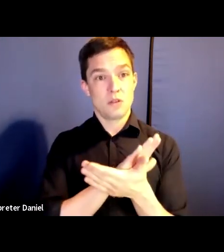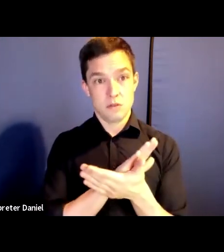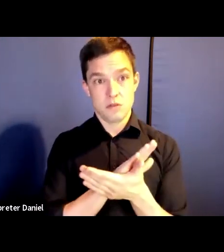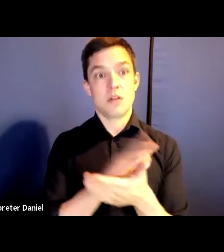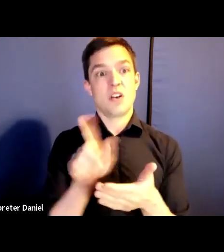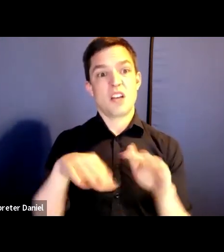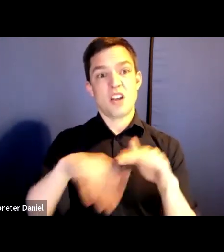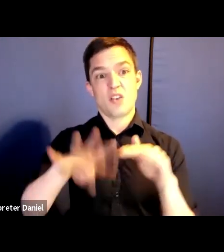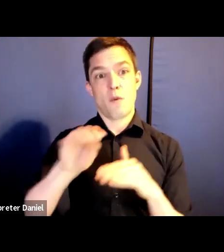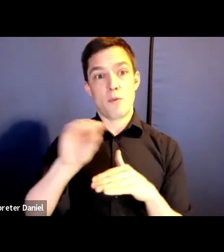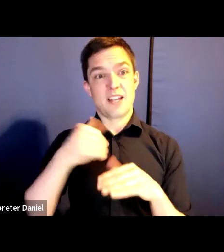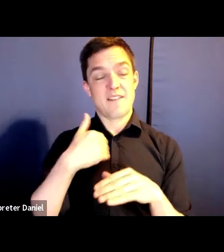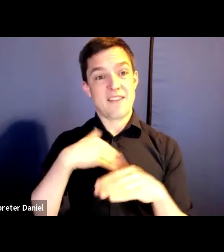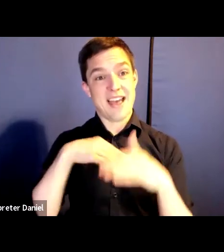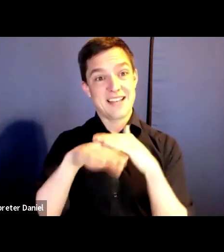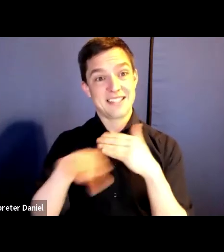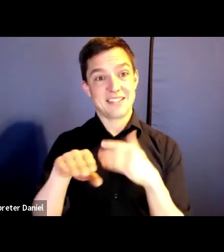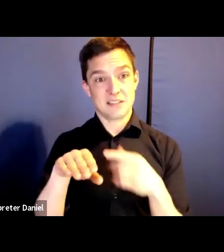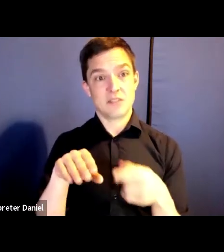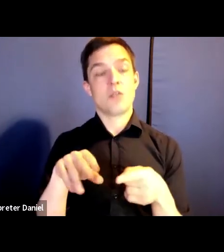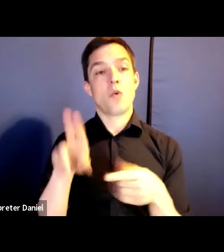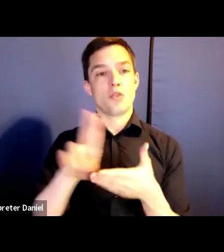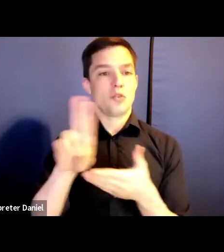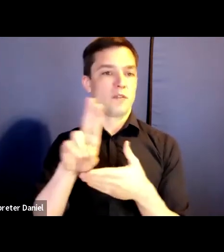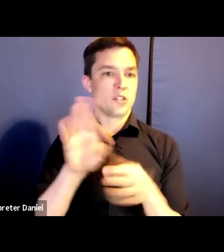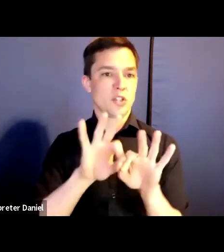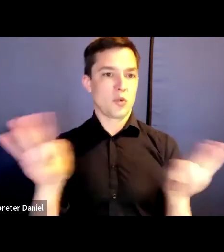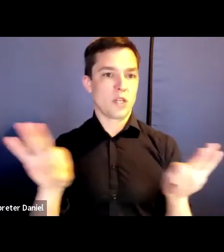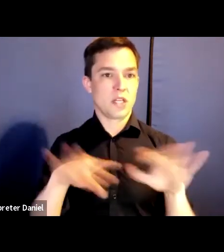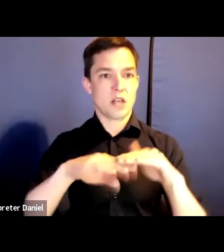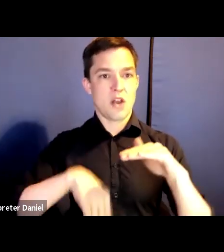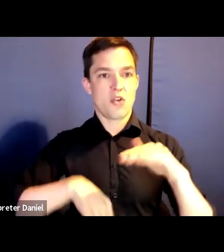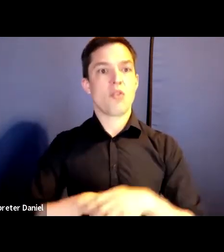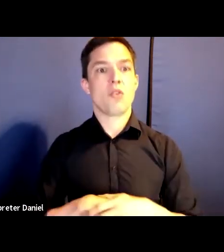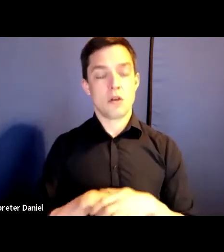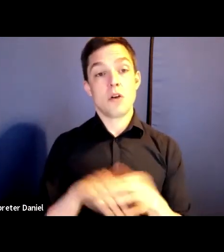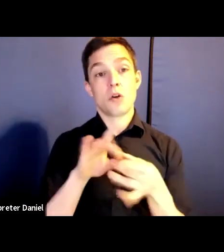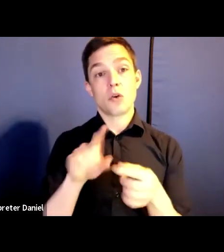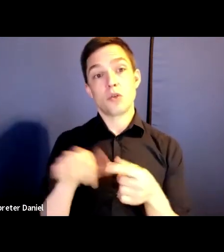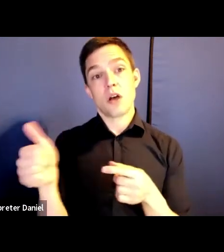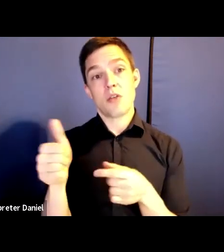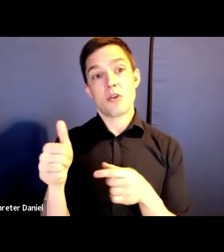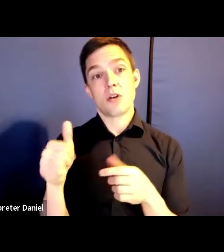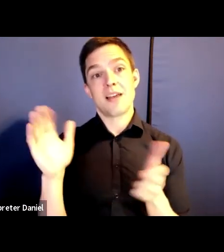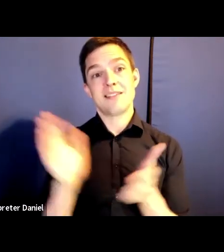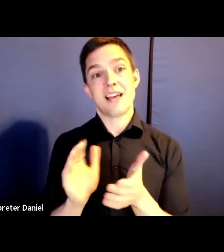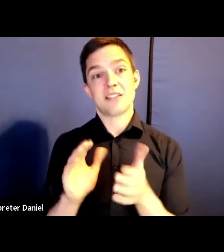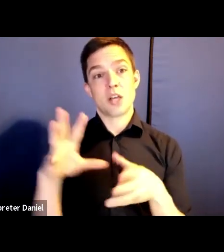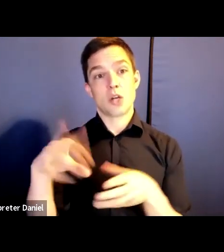4% has access technical or university degree. According to another last inclusive labor study